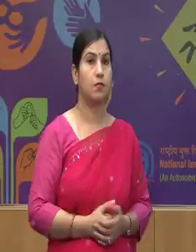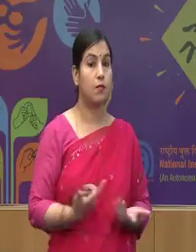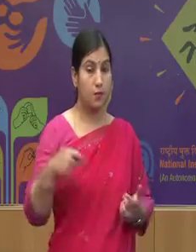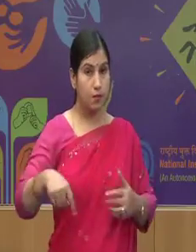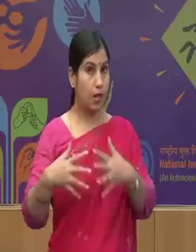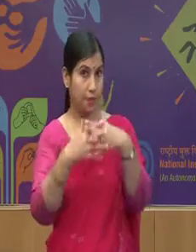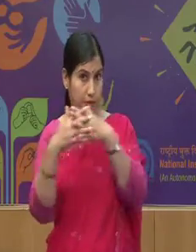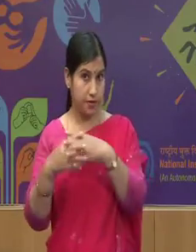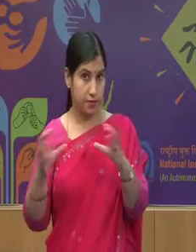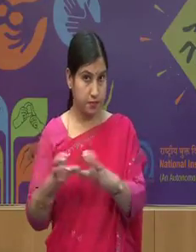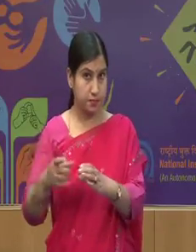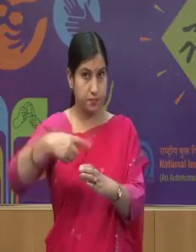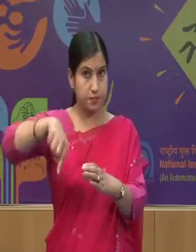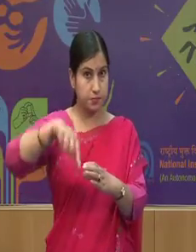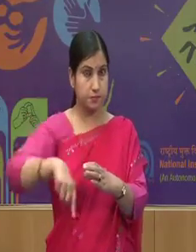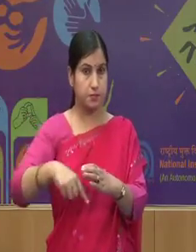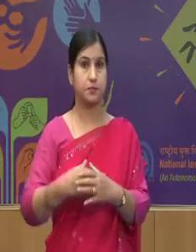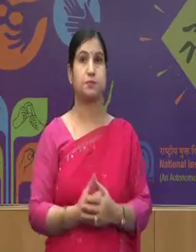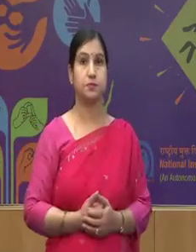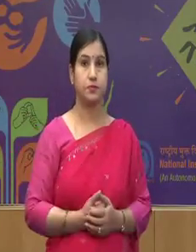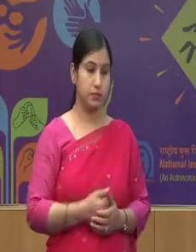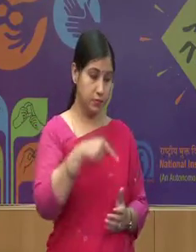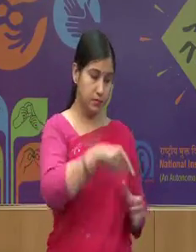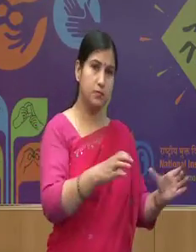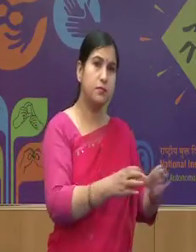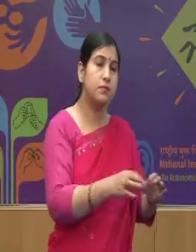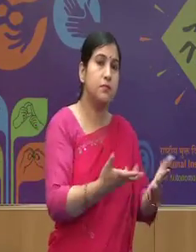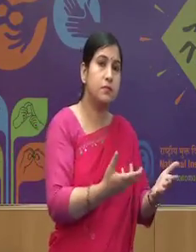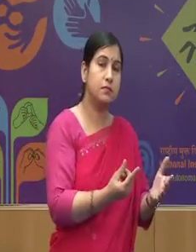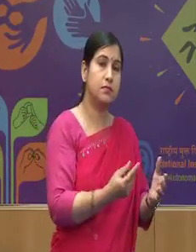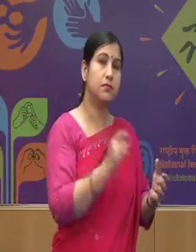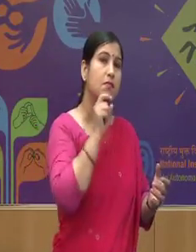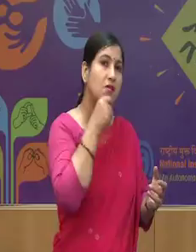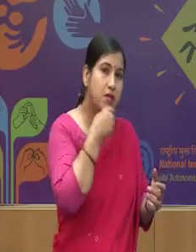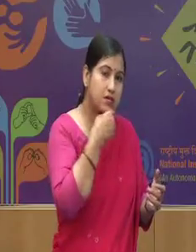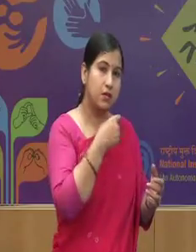the American blocks and the Soviet Russia bloc.